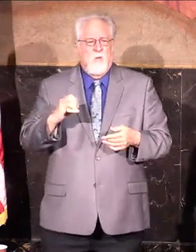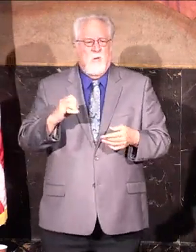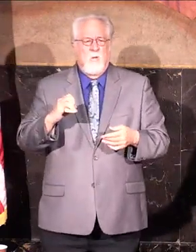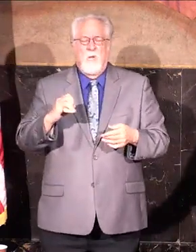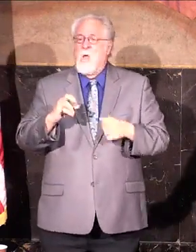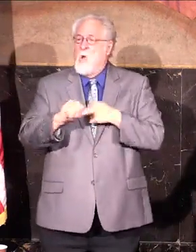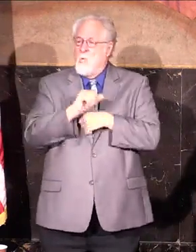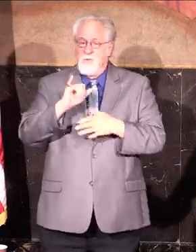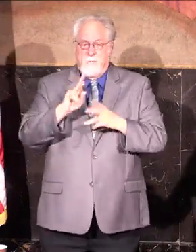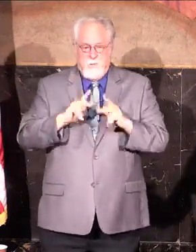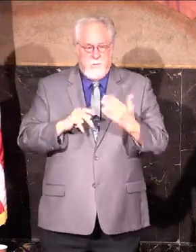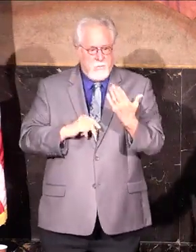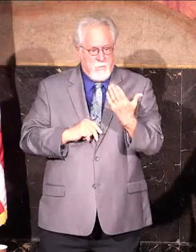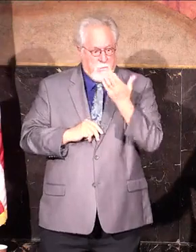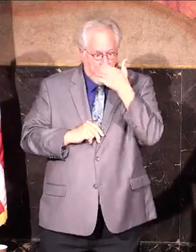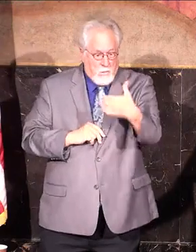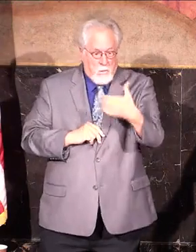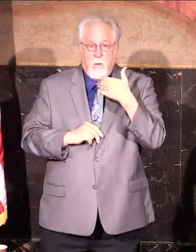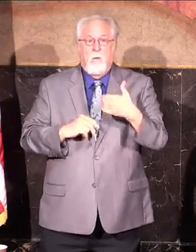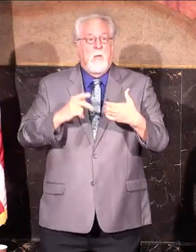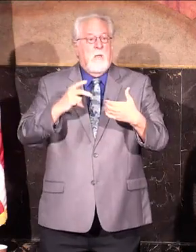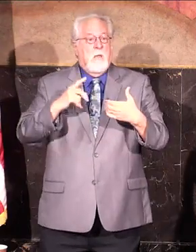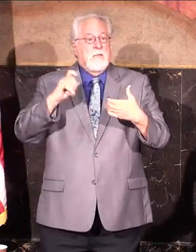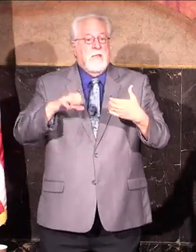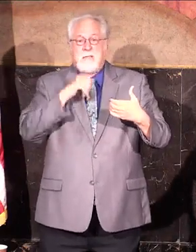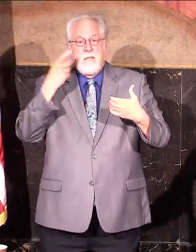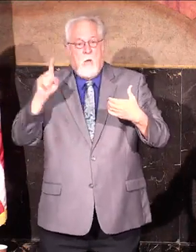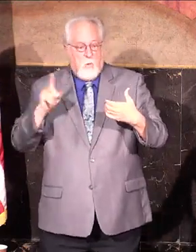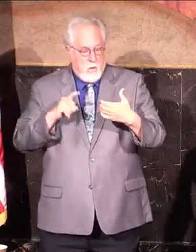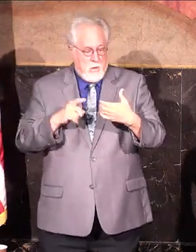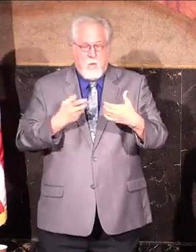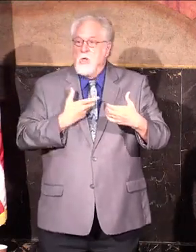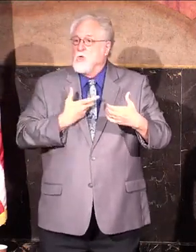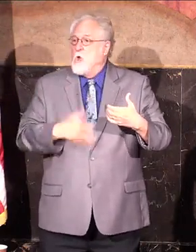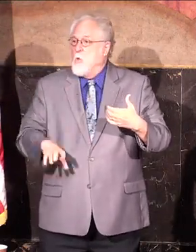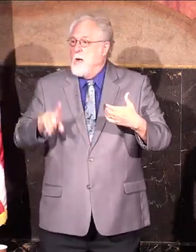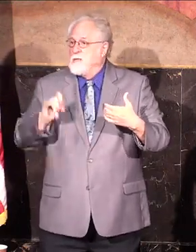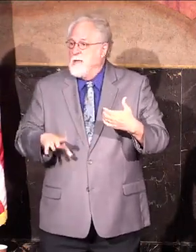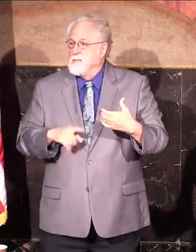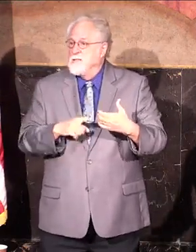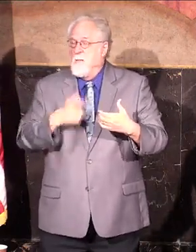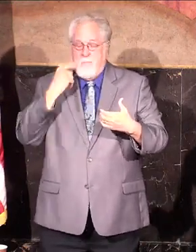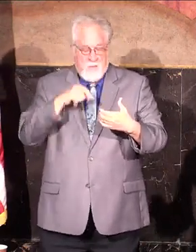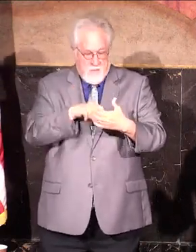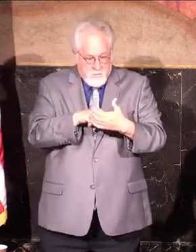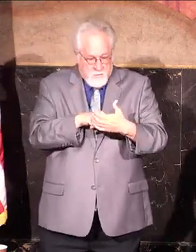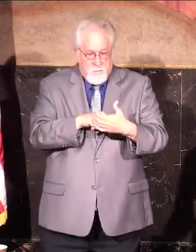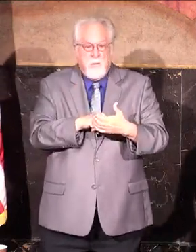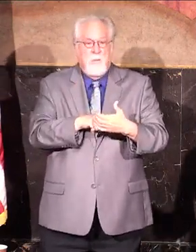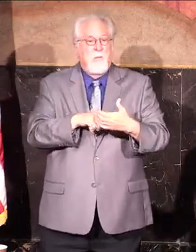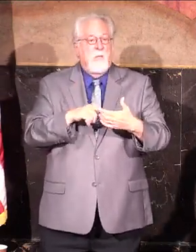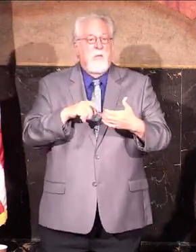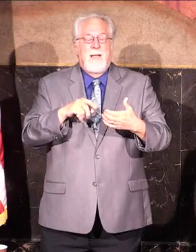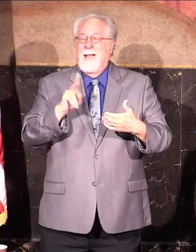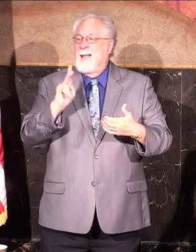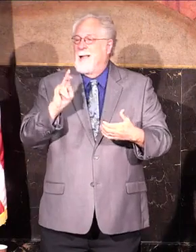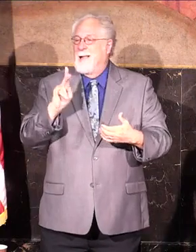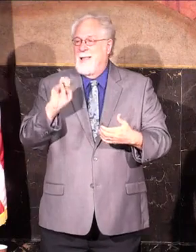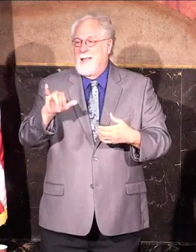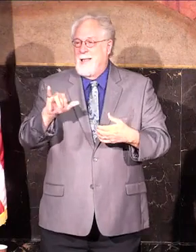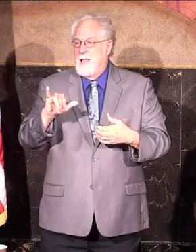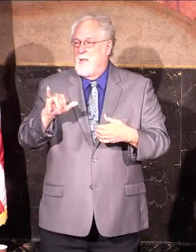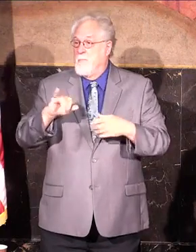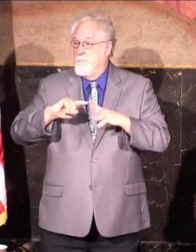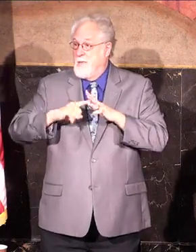of, though, is people feeling that testing doesn't work or that they don't want to get tested, because testing is the key beginning